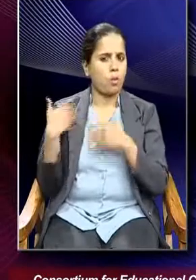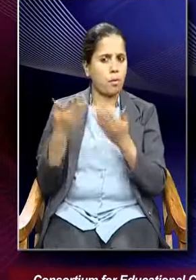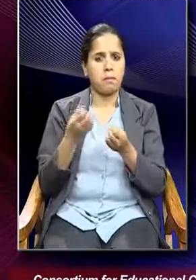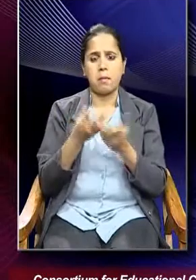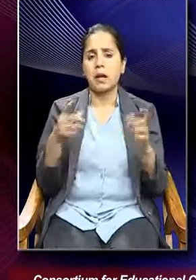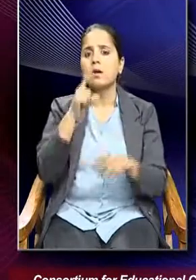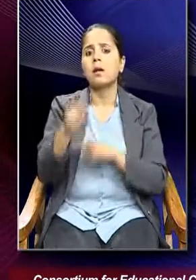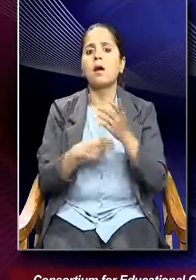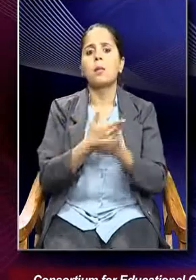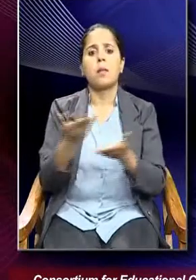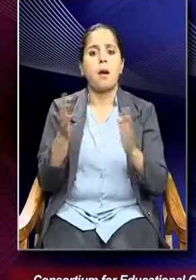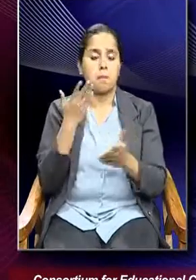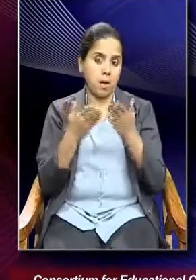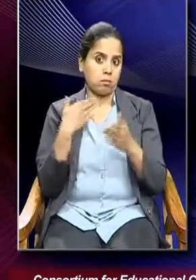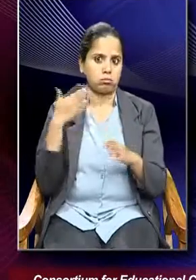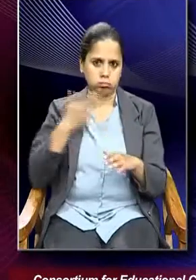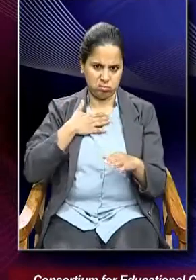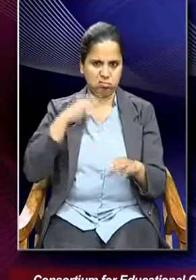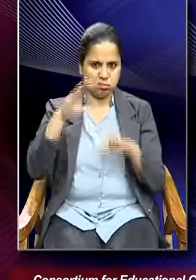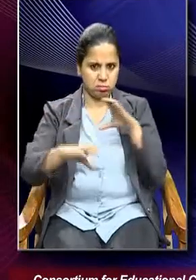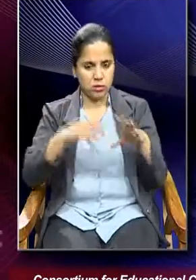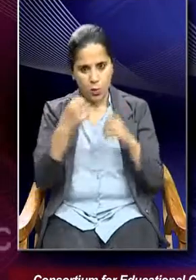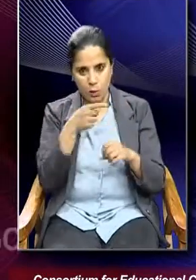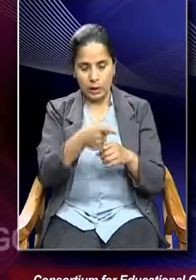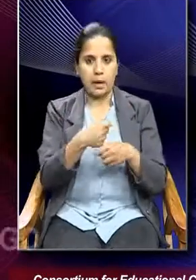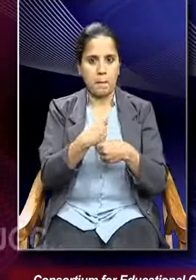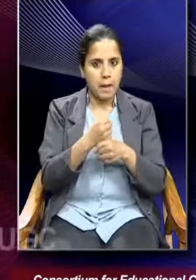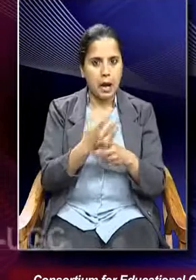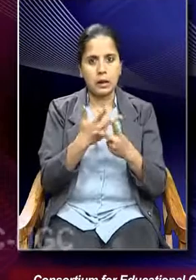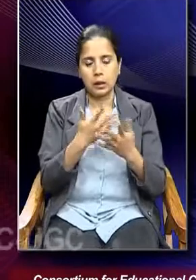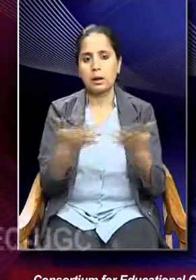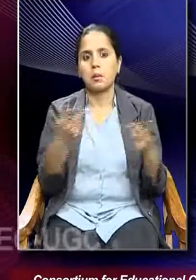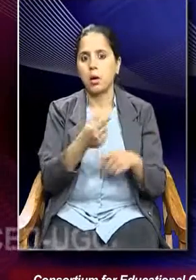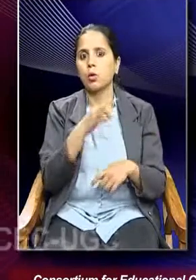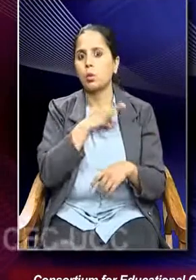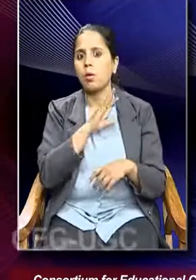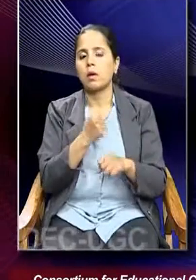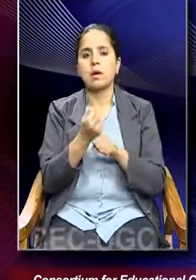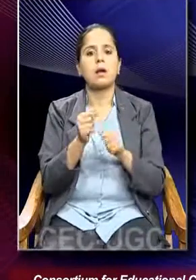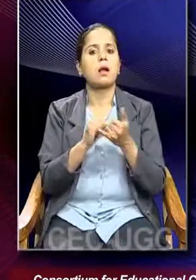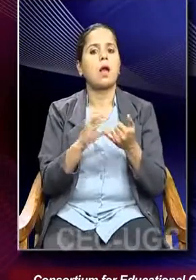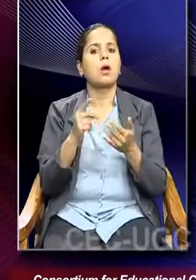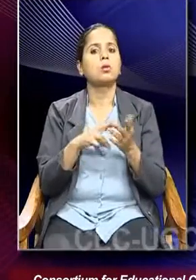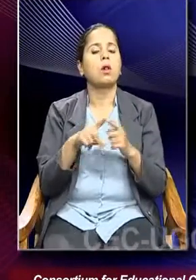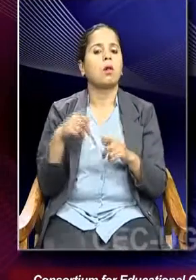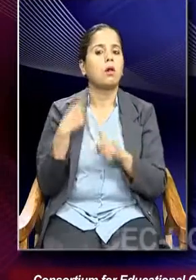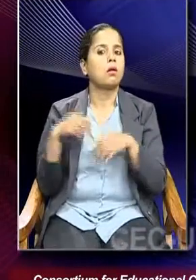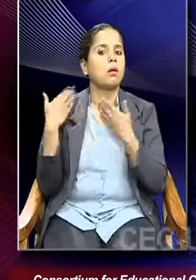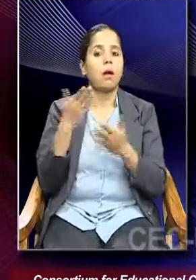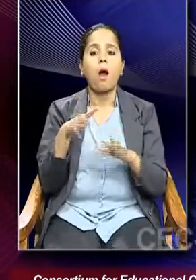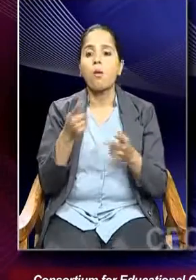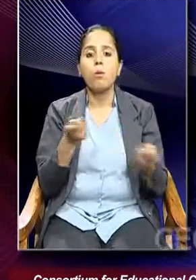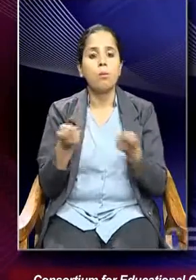have contributed to the gasoline production over the past years historically. So how do you tackle